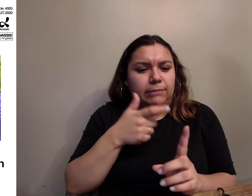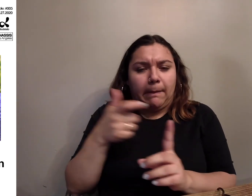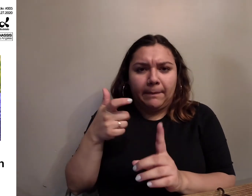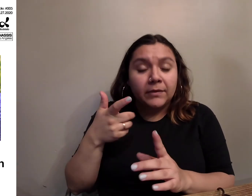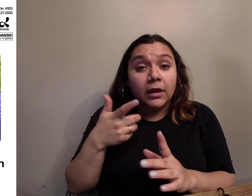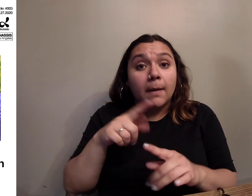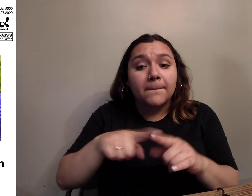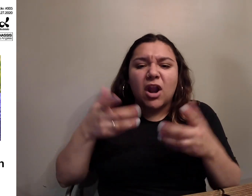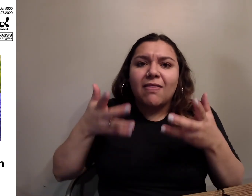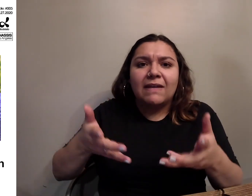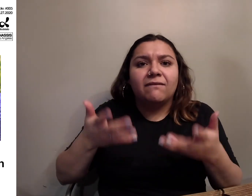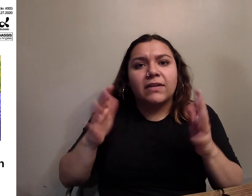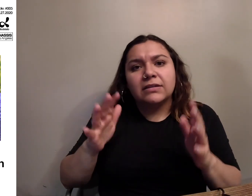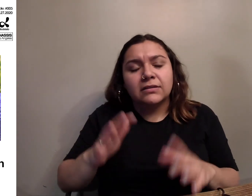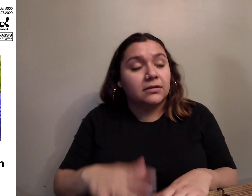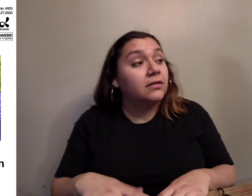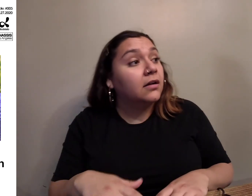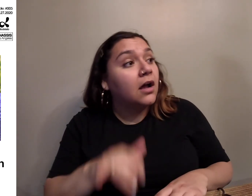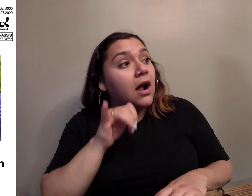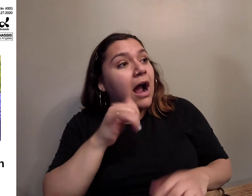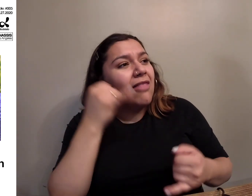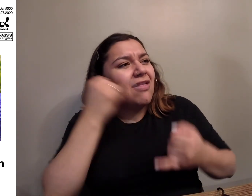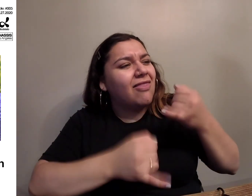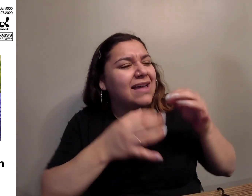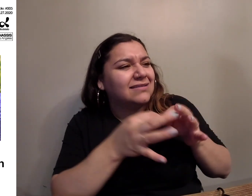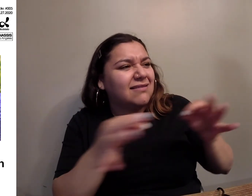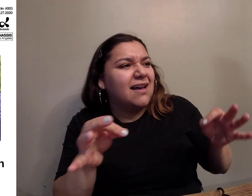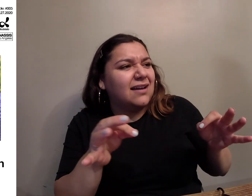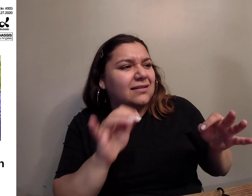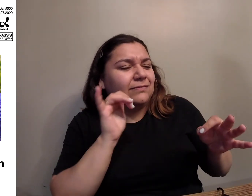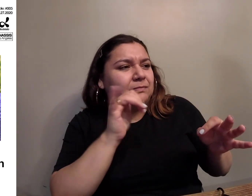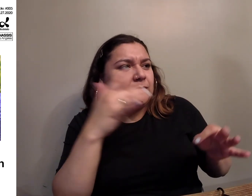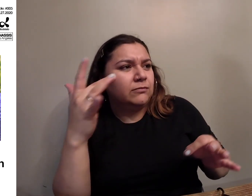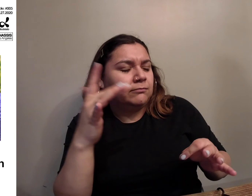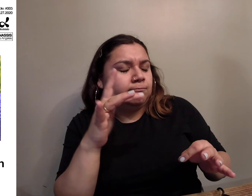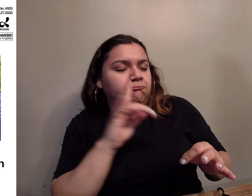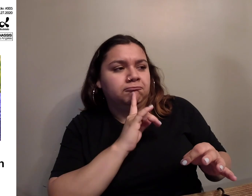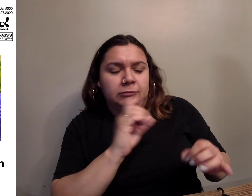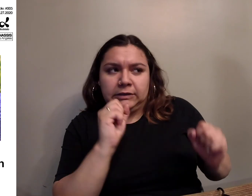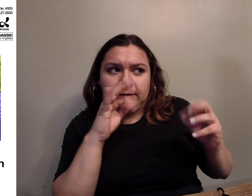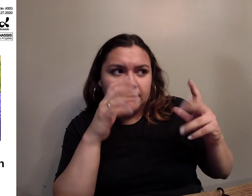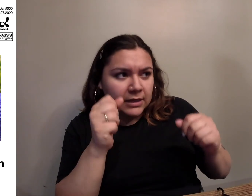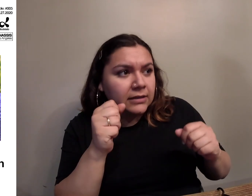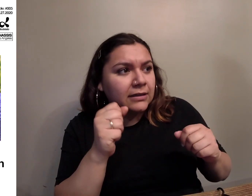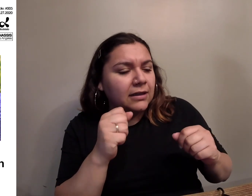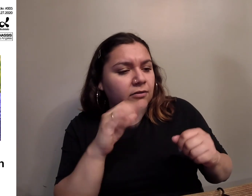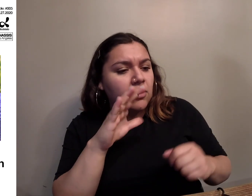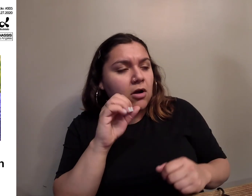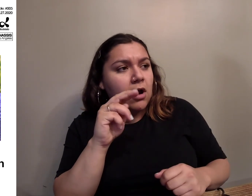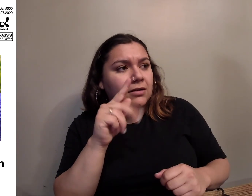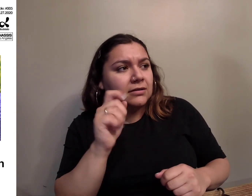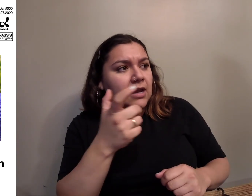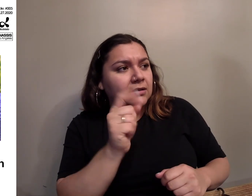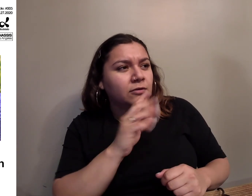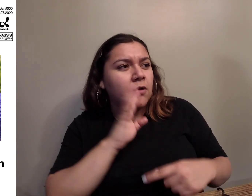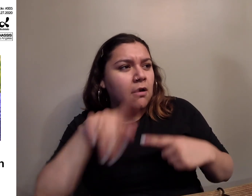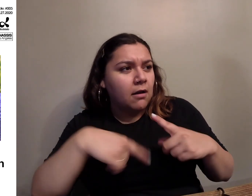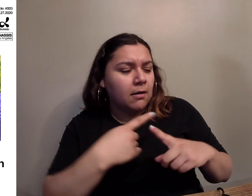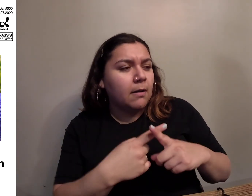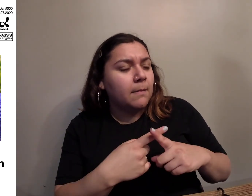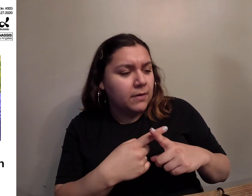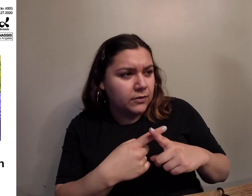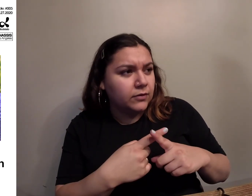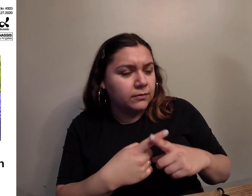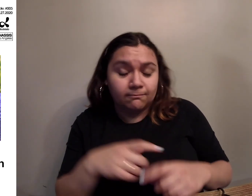And I leave it at that. Well, the last line, of course, is tremendous in the context we're speaking